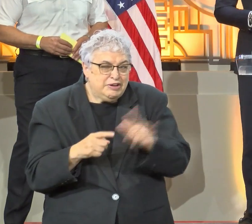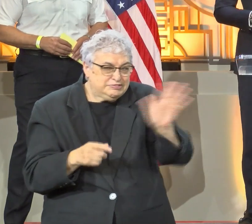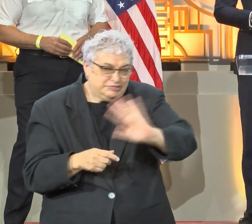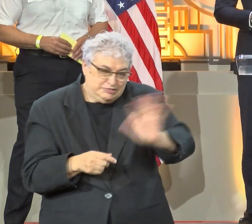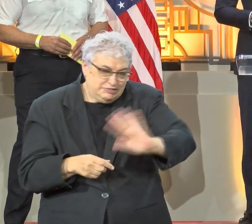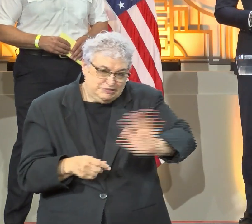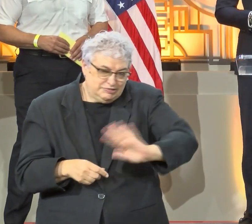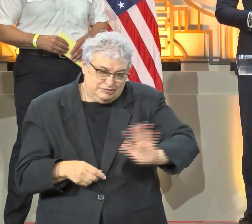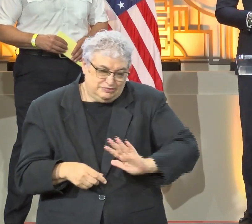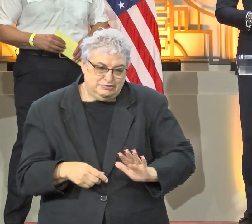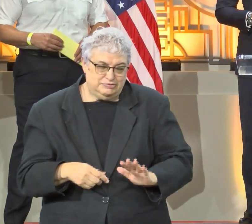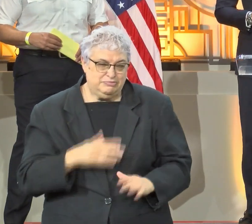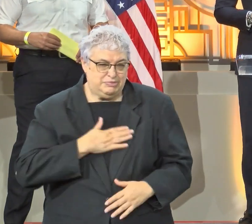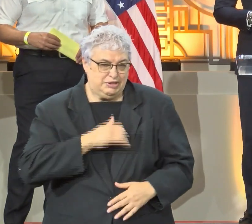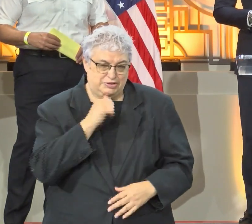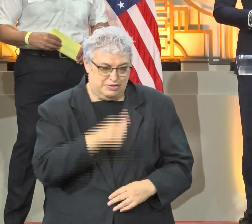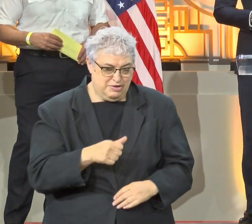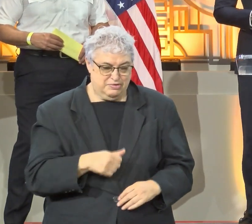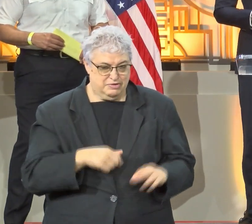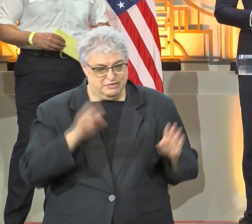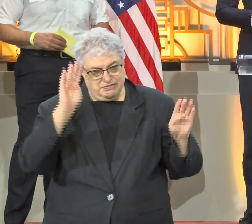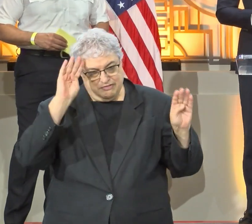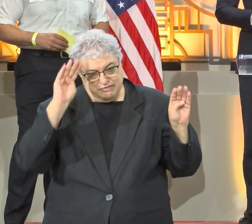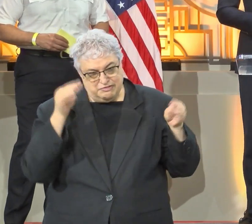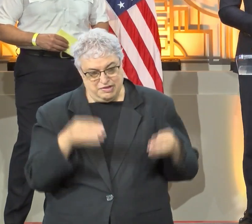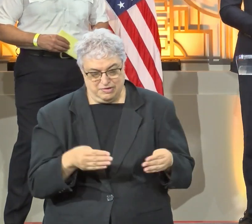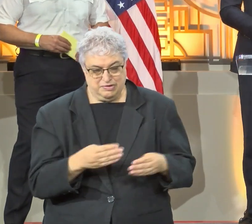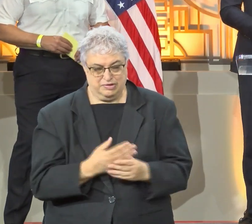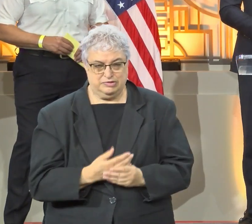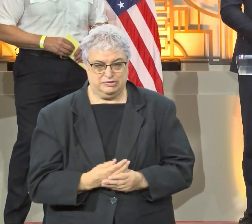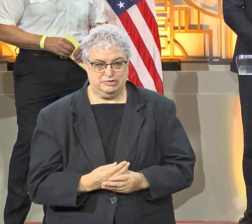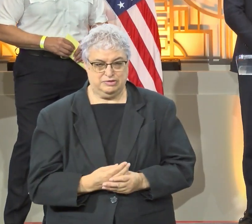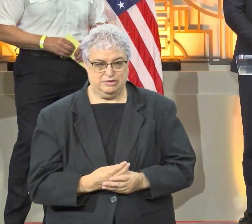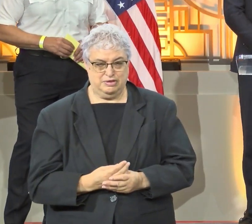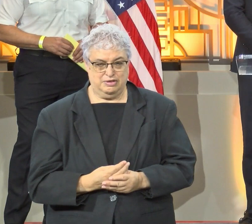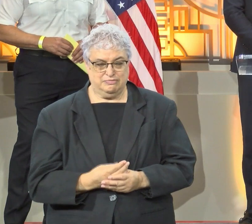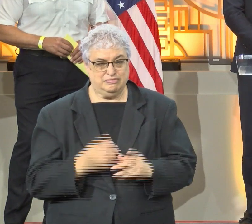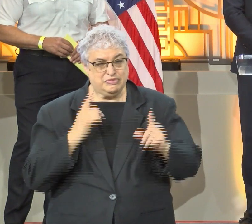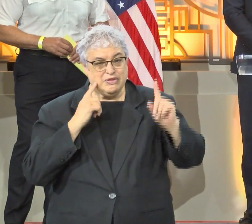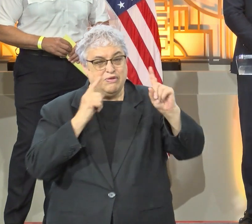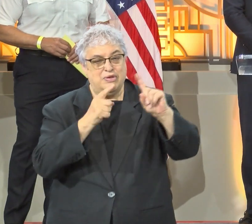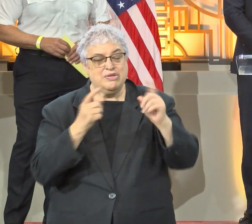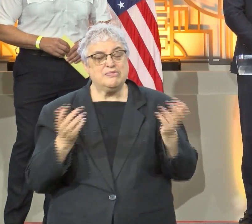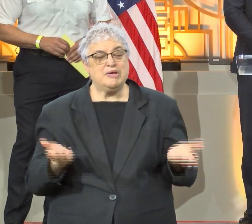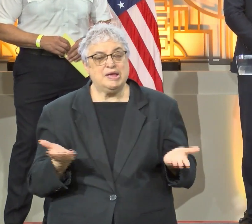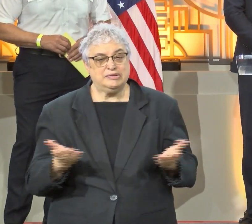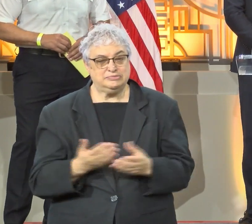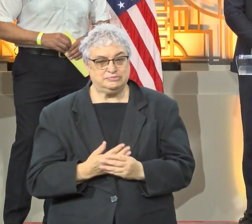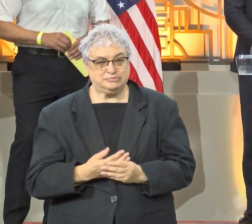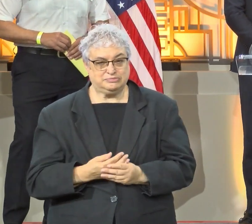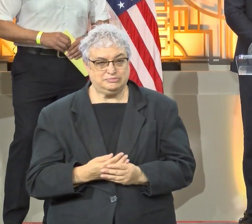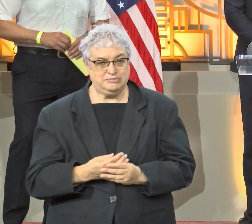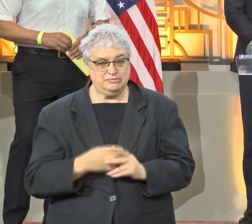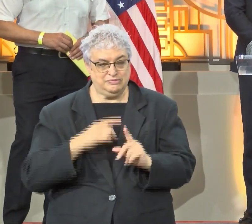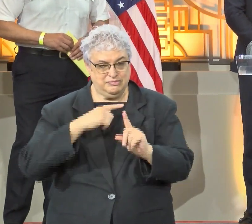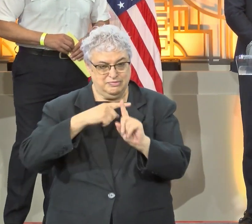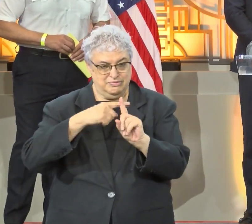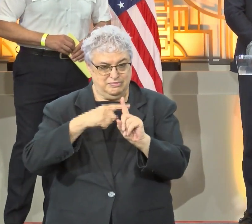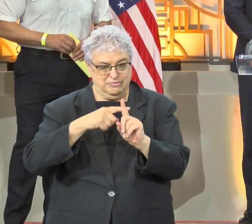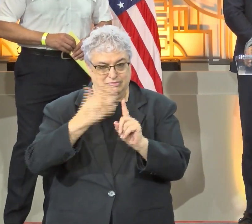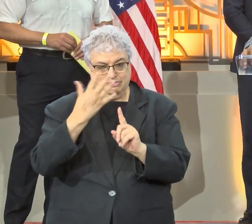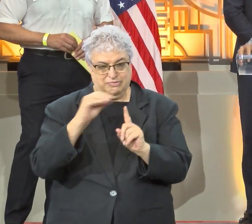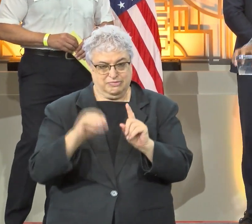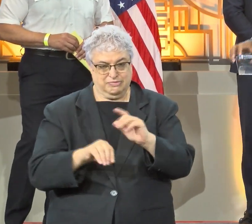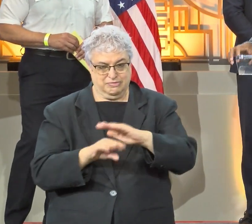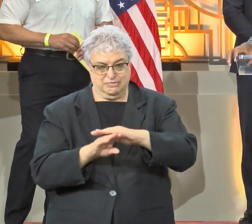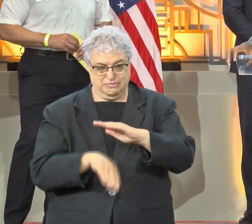stay focused because the goal remains, and is to get down to a positivity rate of